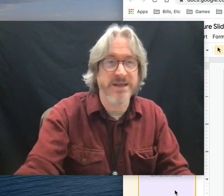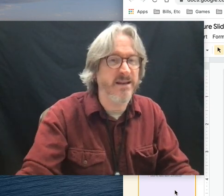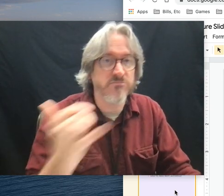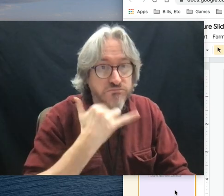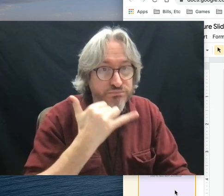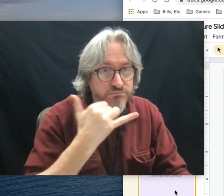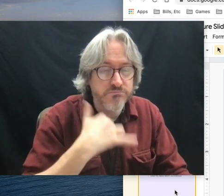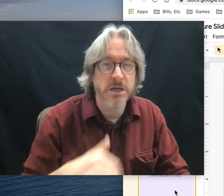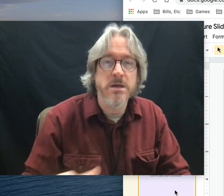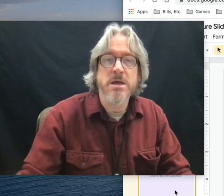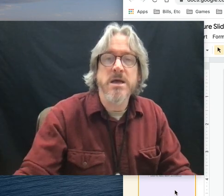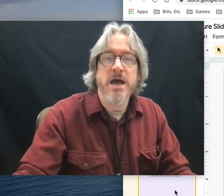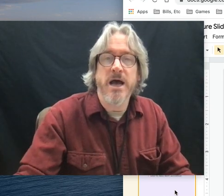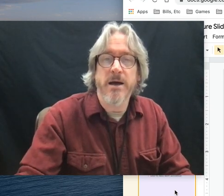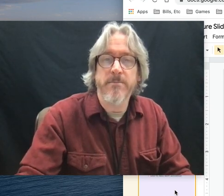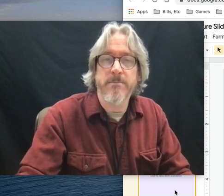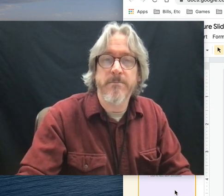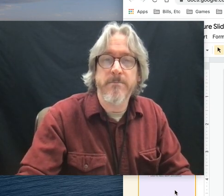repeated.